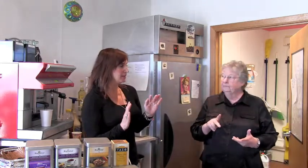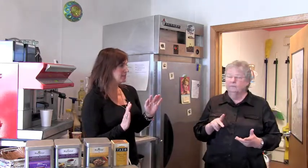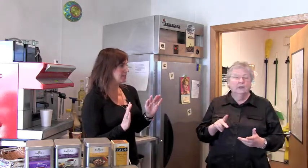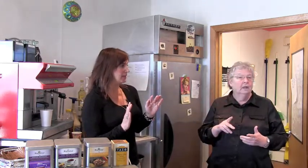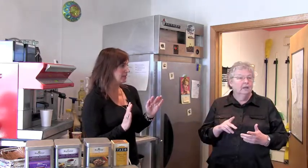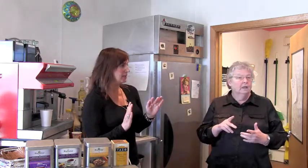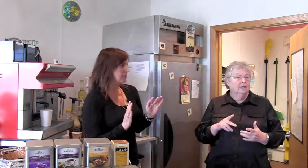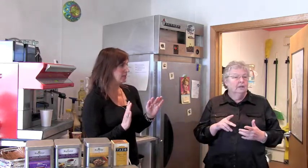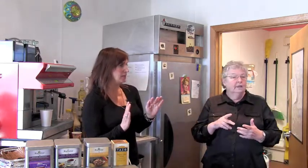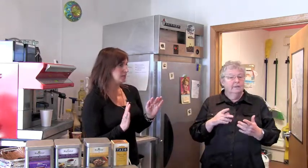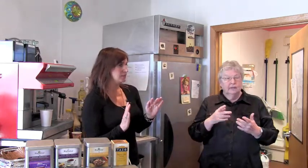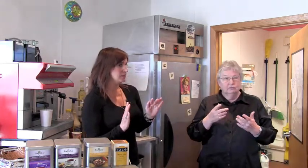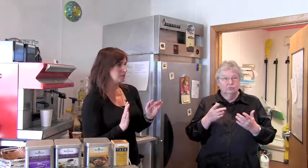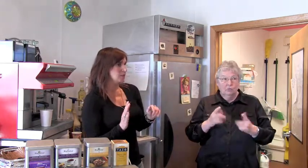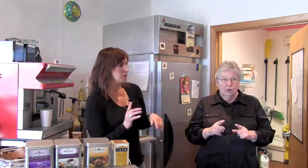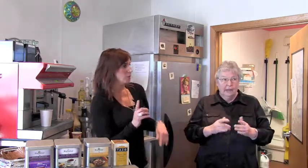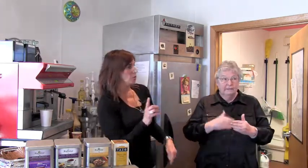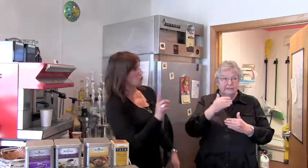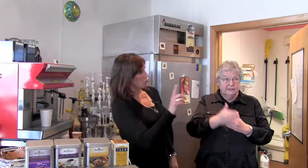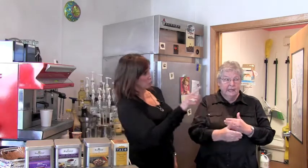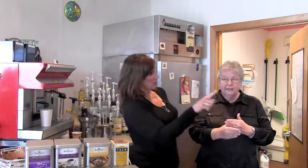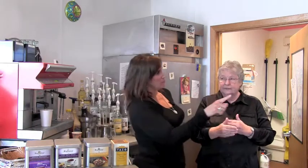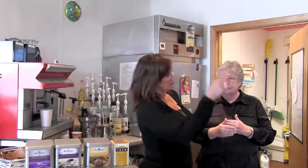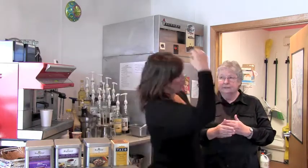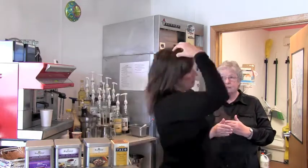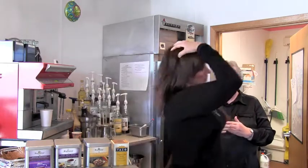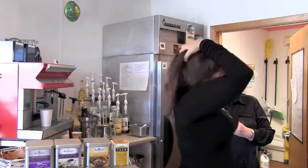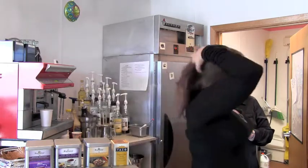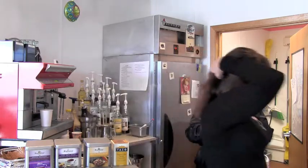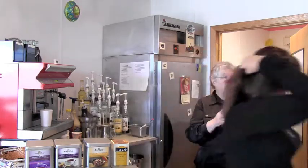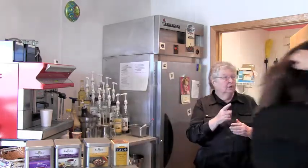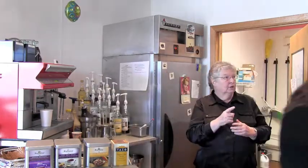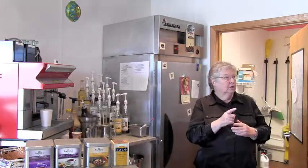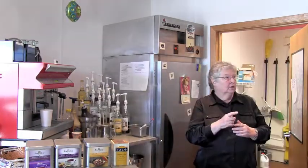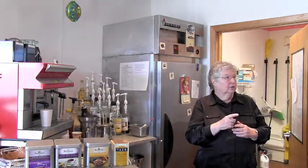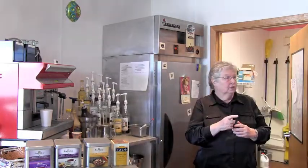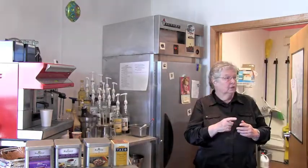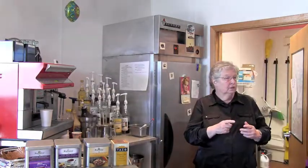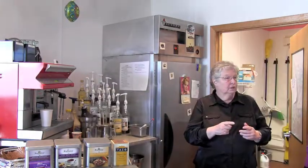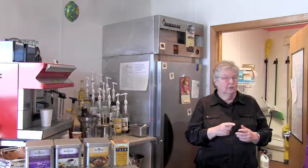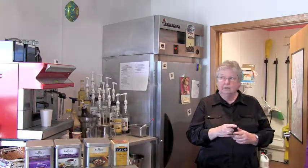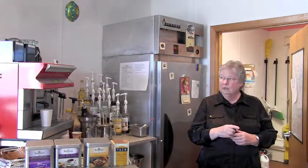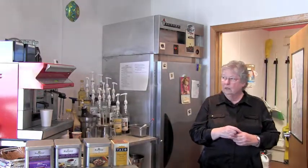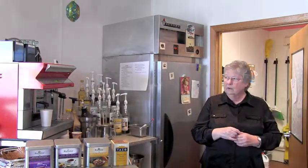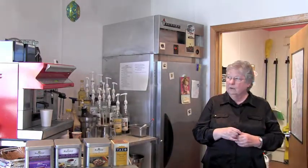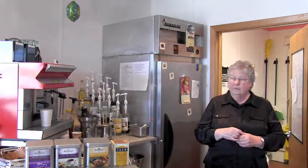The next thing is we'll go grab the milk in the refrigerator.